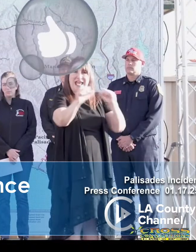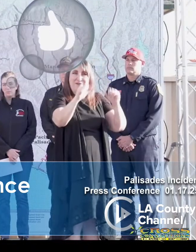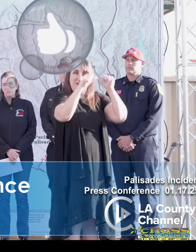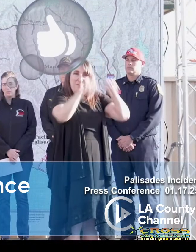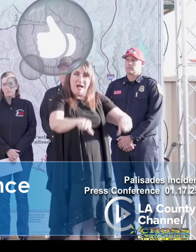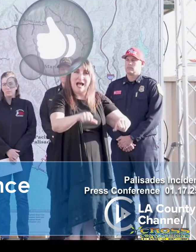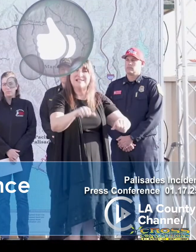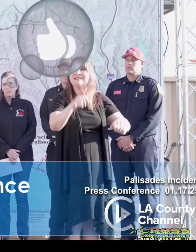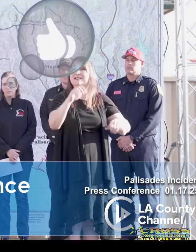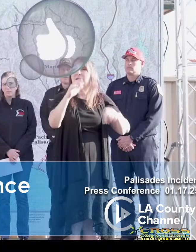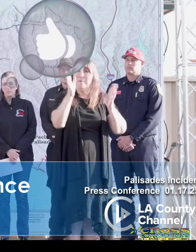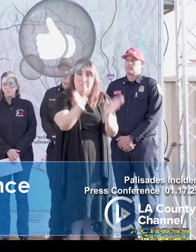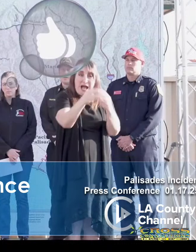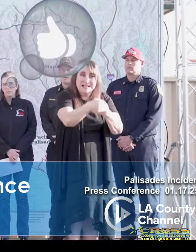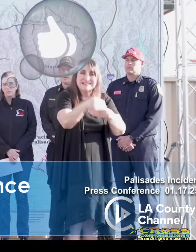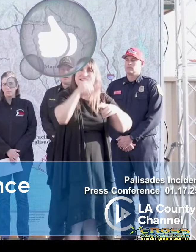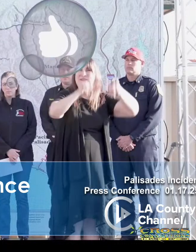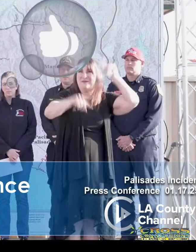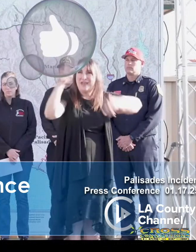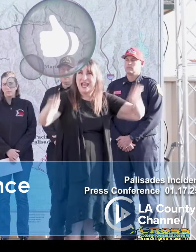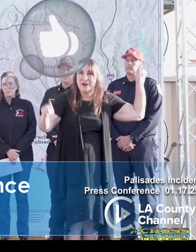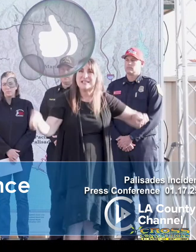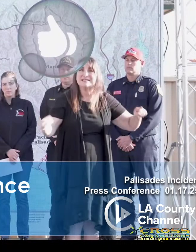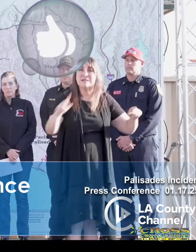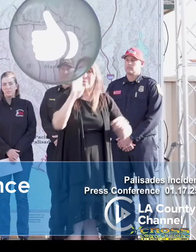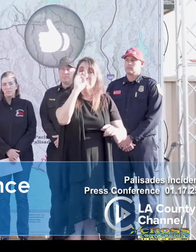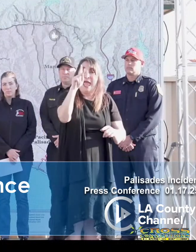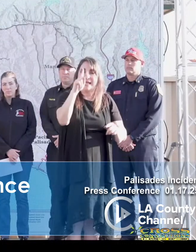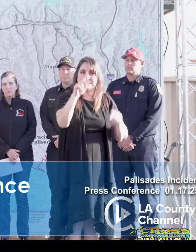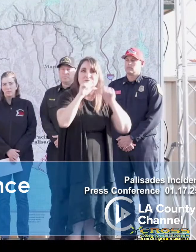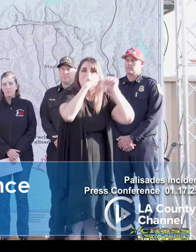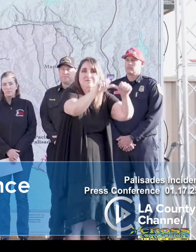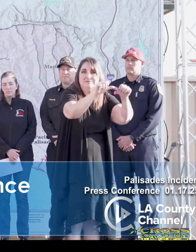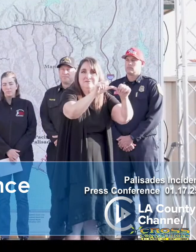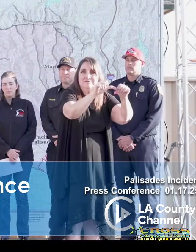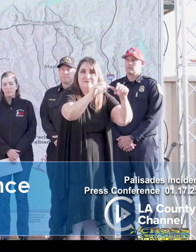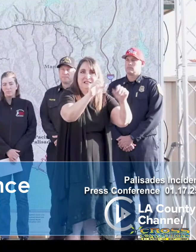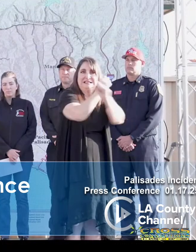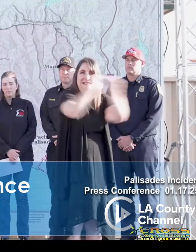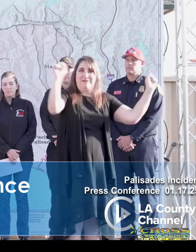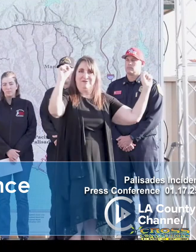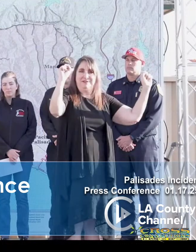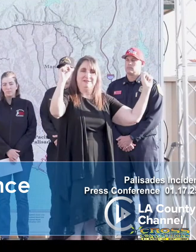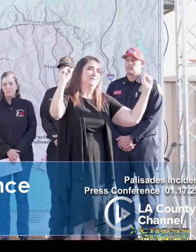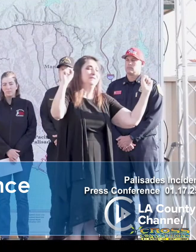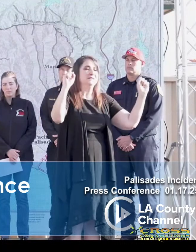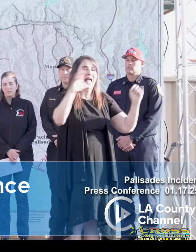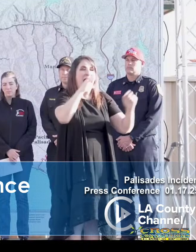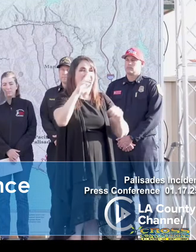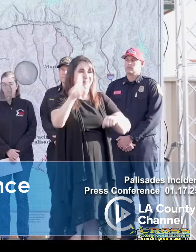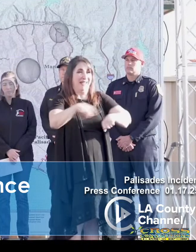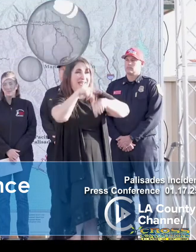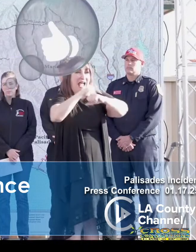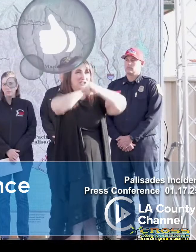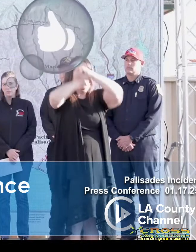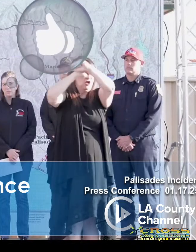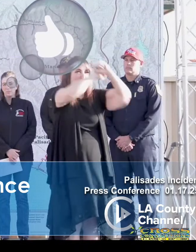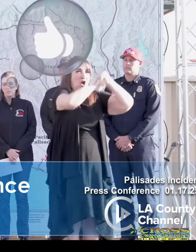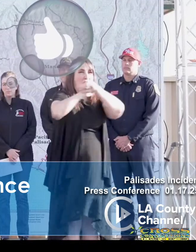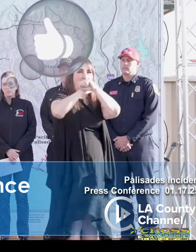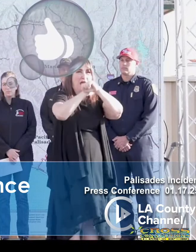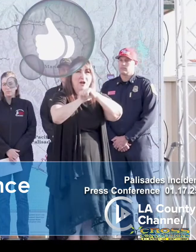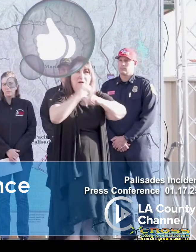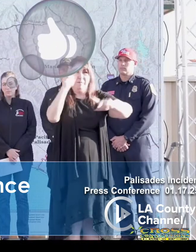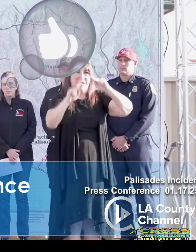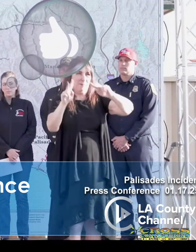various branch banks have survived, and the National Guard has somebody looking at each one